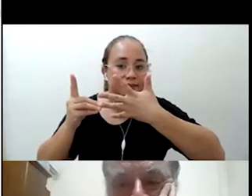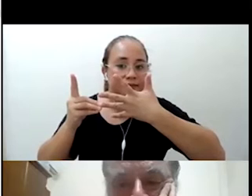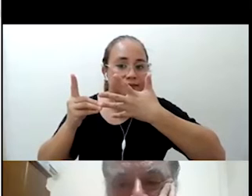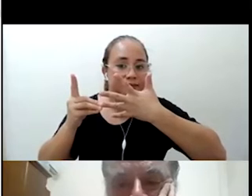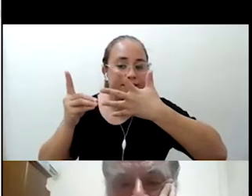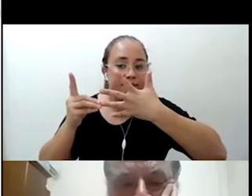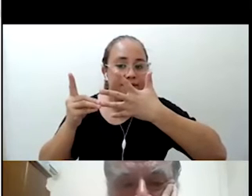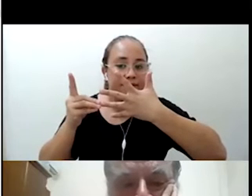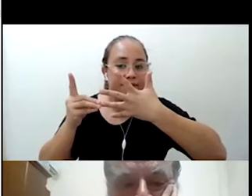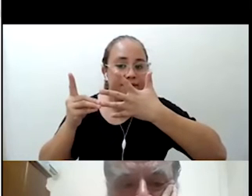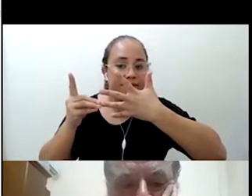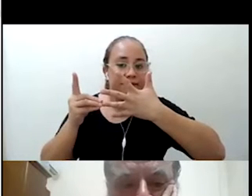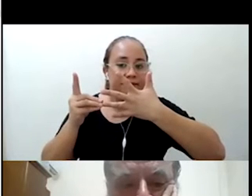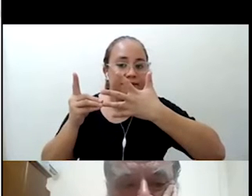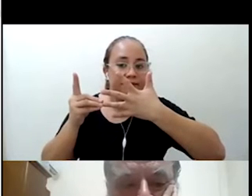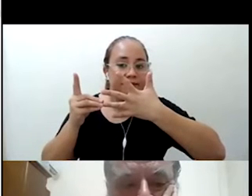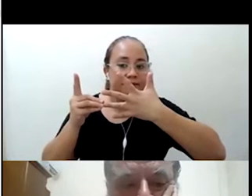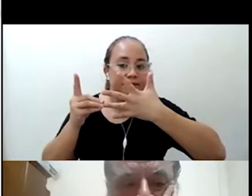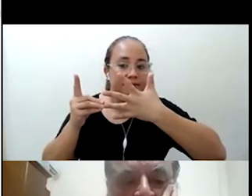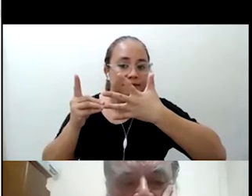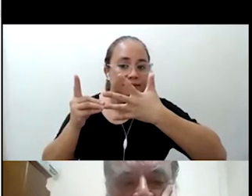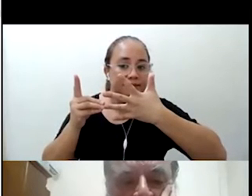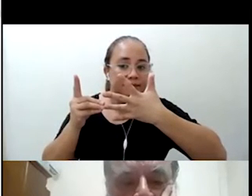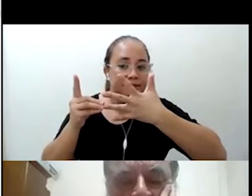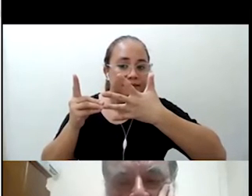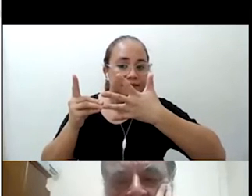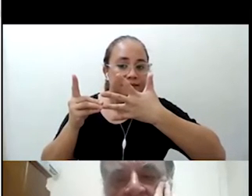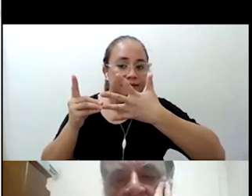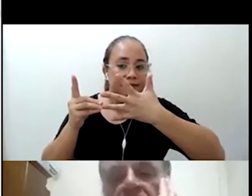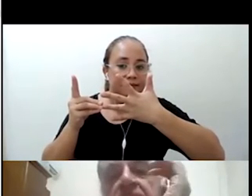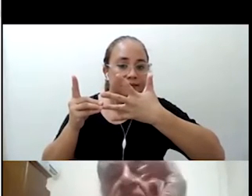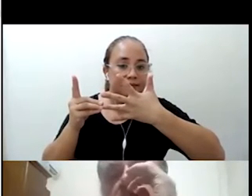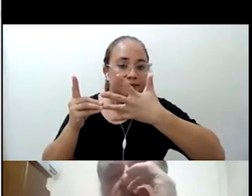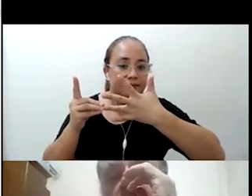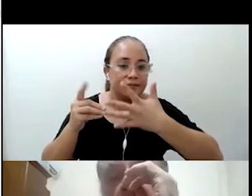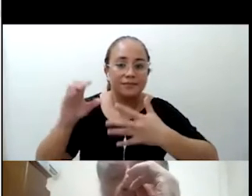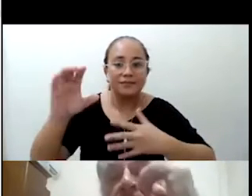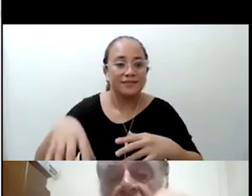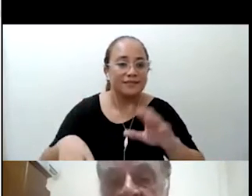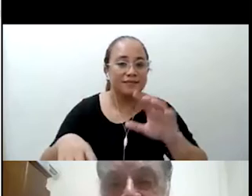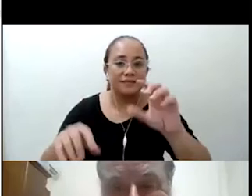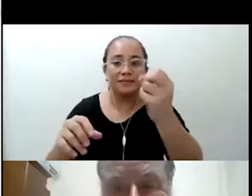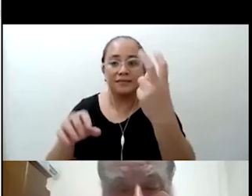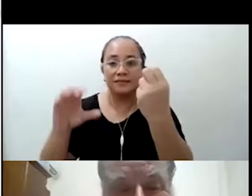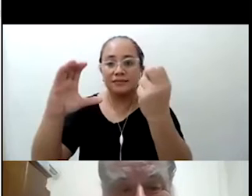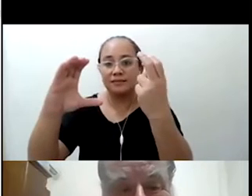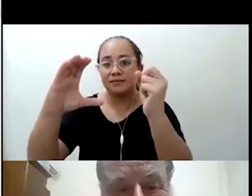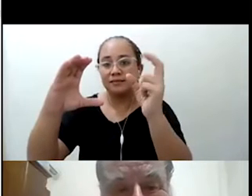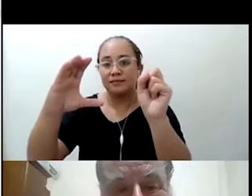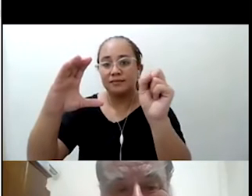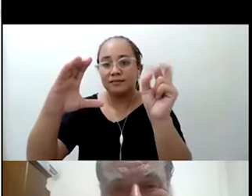Shaq, Marvin signing B. C. Add the C. C, yes, yes. Yes, C.